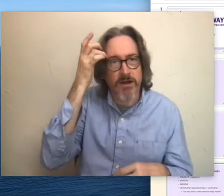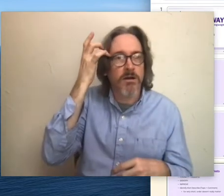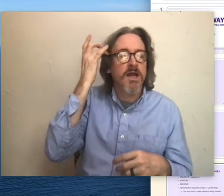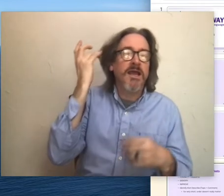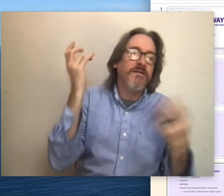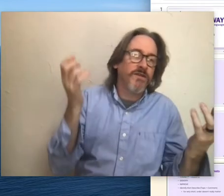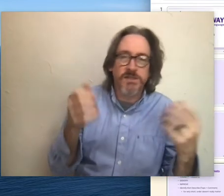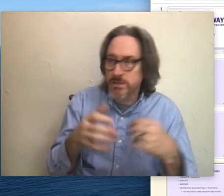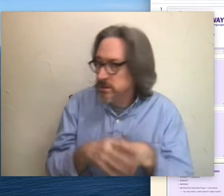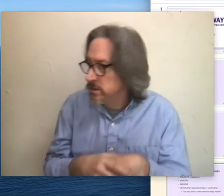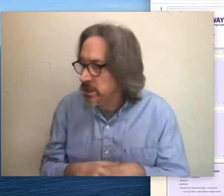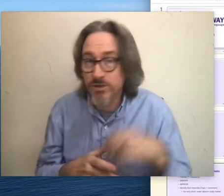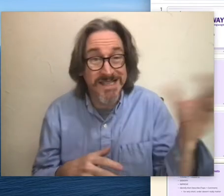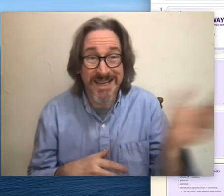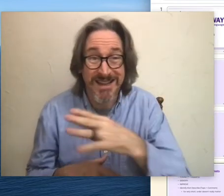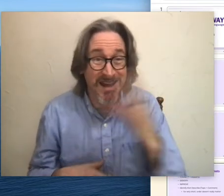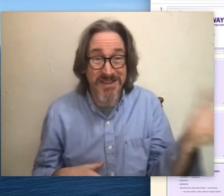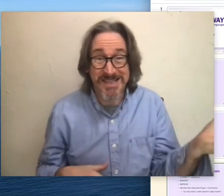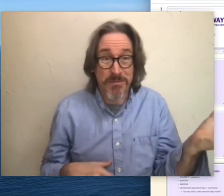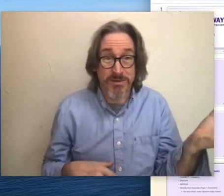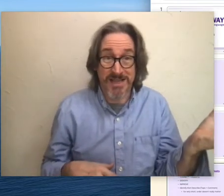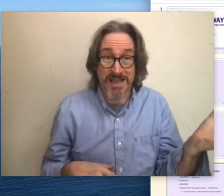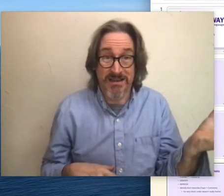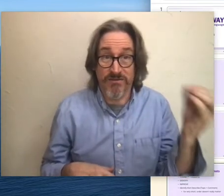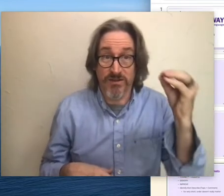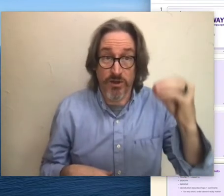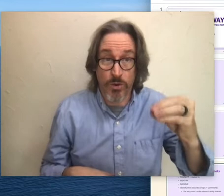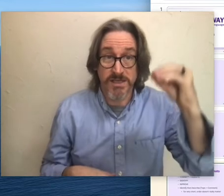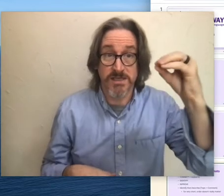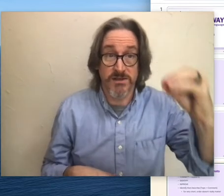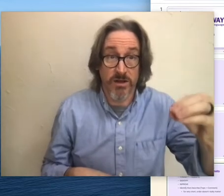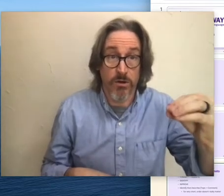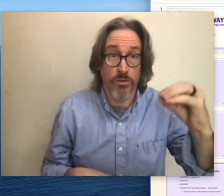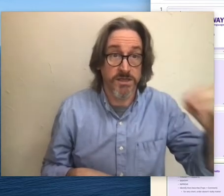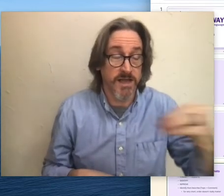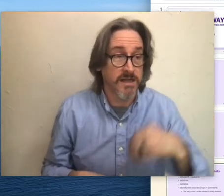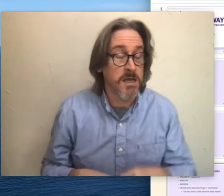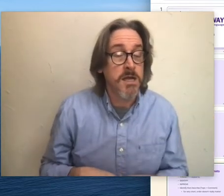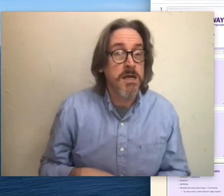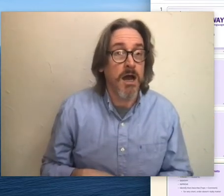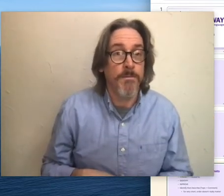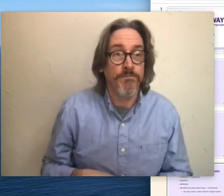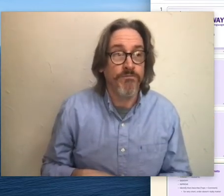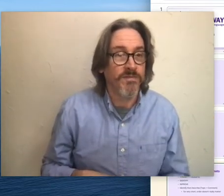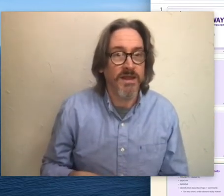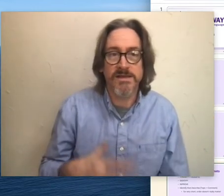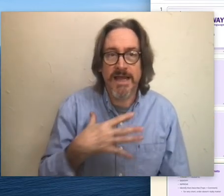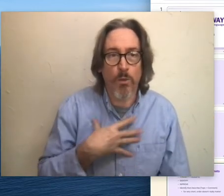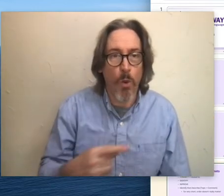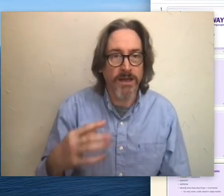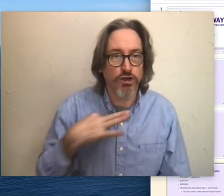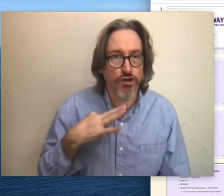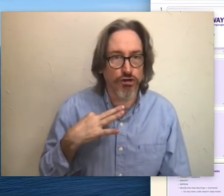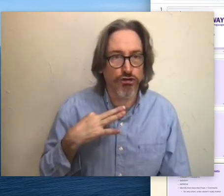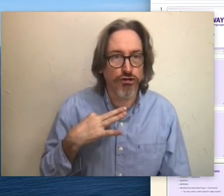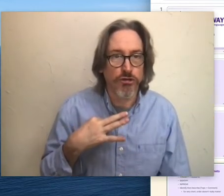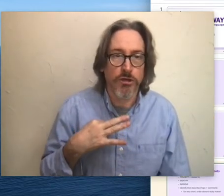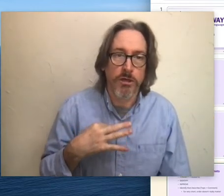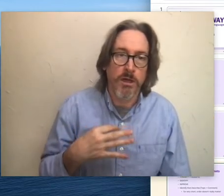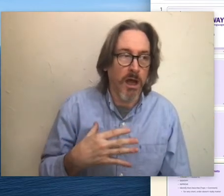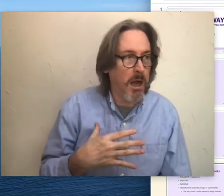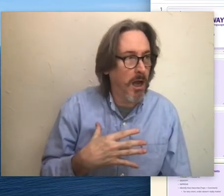doesn't matter. If it's, you'll see in a lot of the examples they give in the quizzes and the homeworks and that, they'll say white shirt,